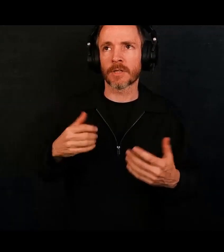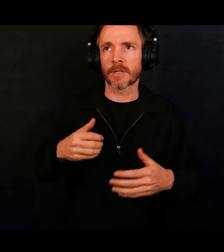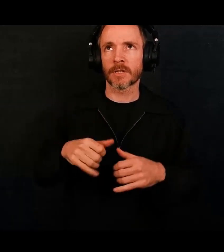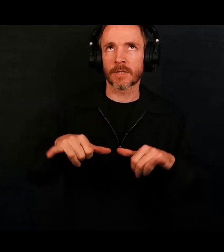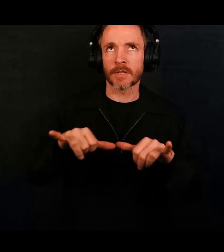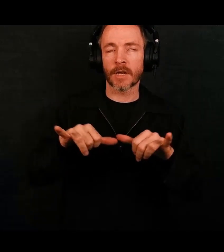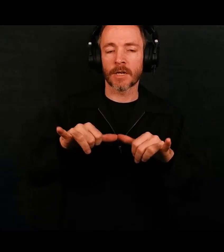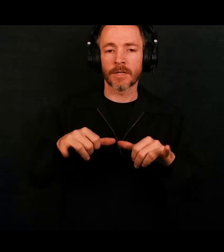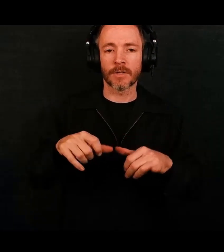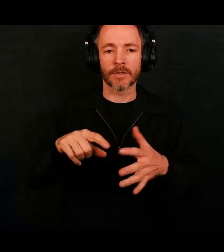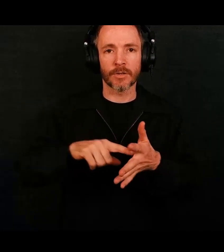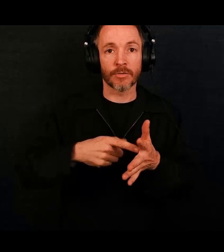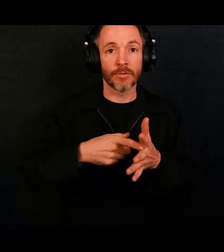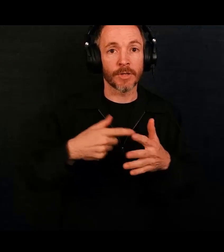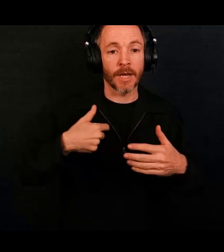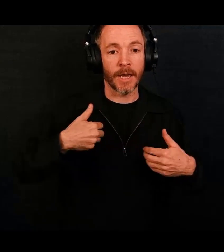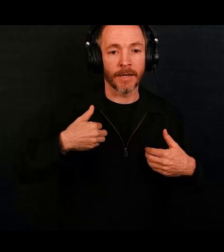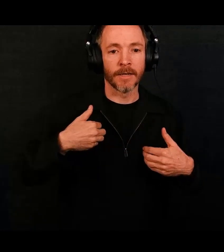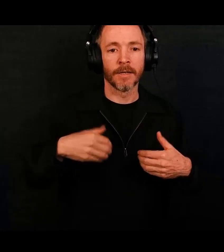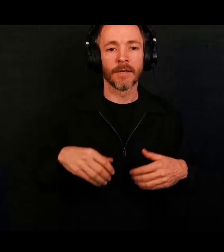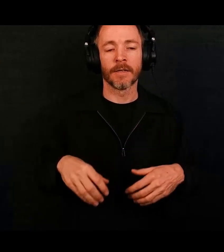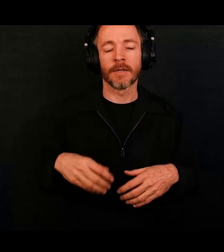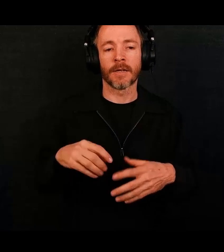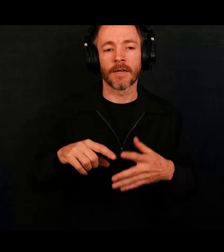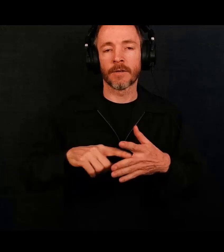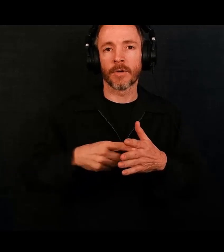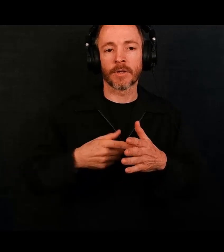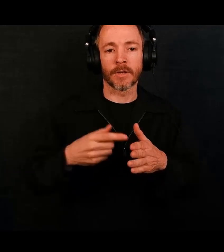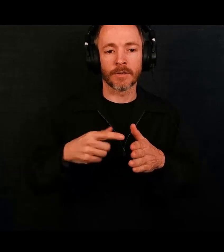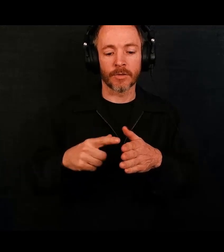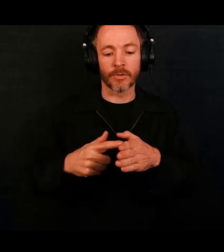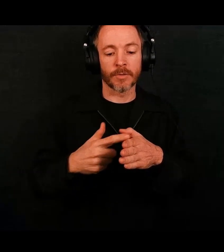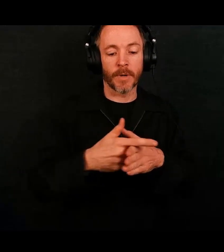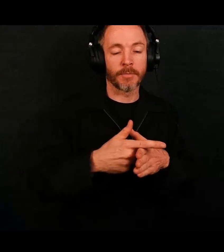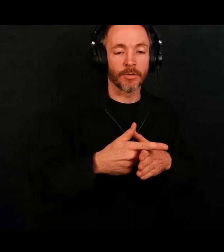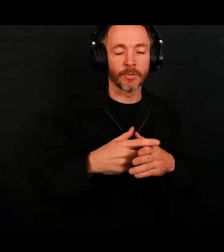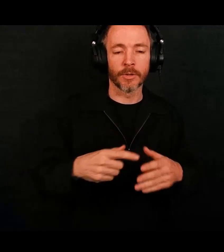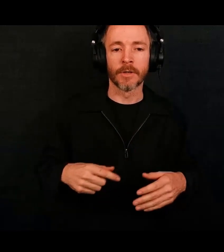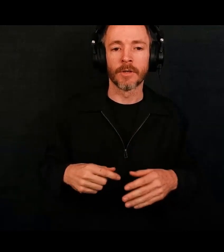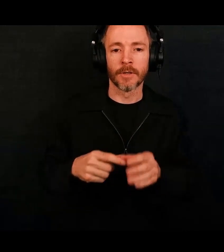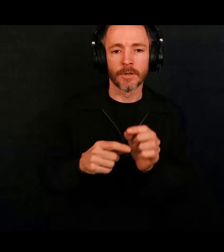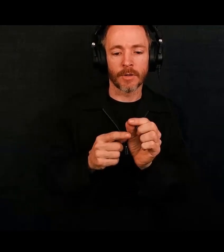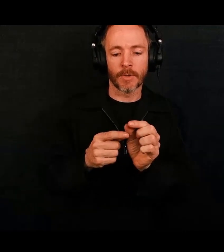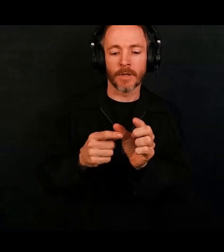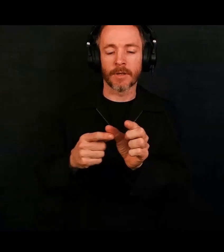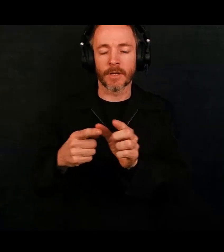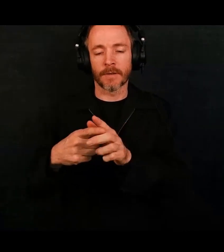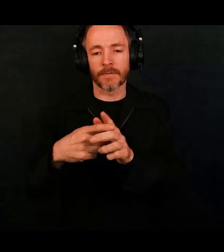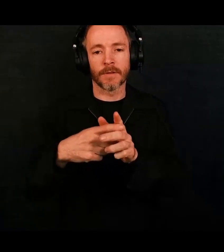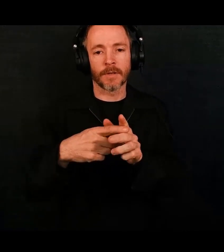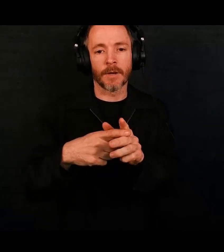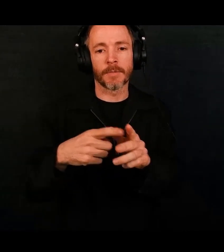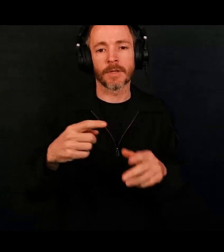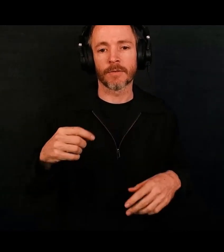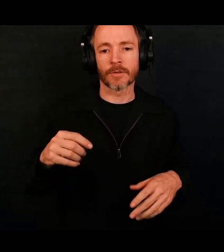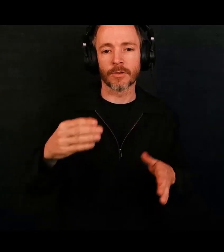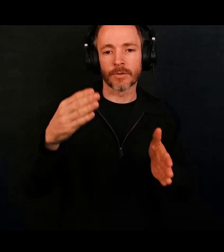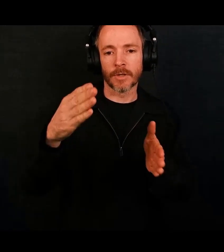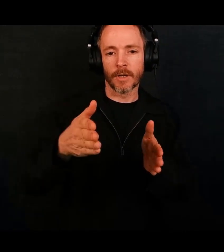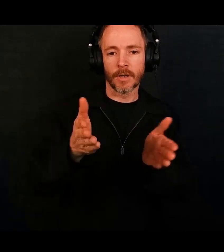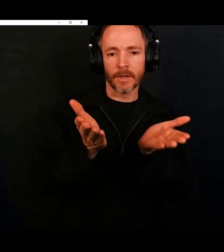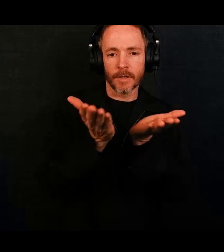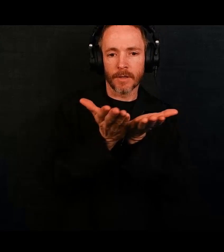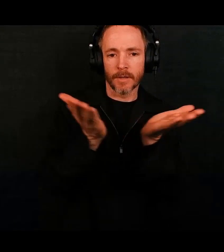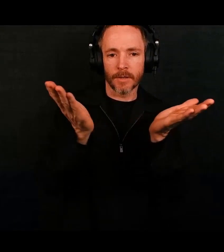what size screws I had, and I didn't want the screws to pop through the wood. So I made it thick enough to compensate for the